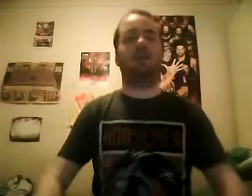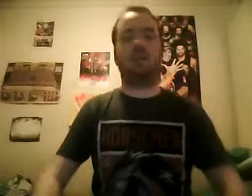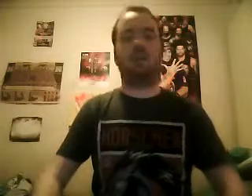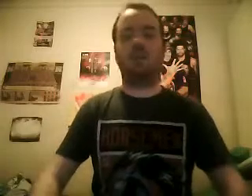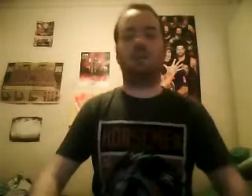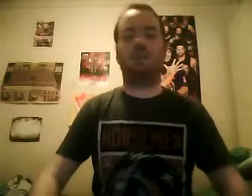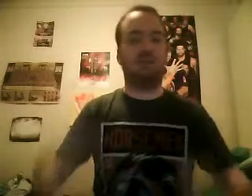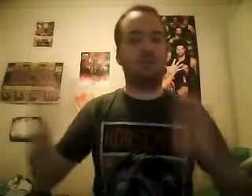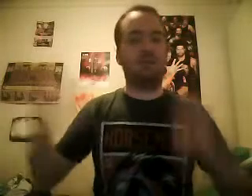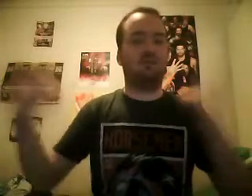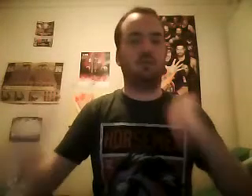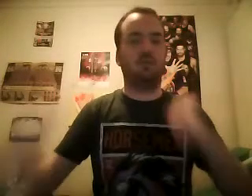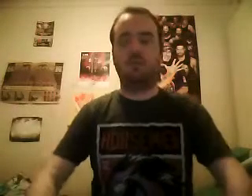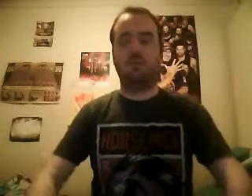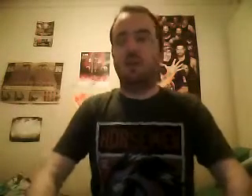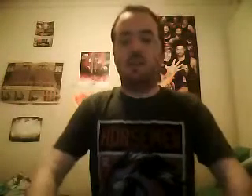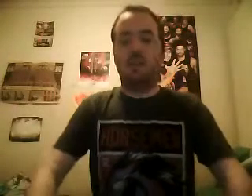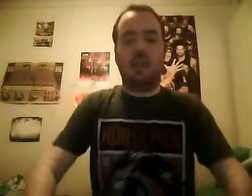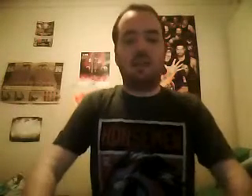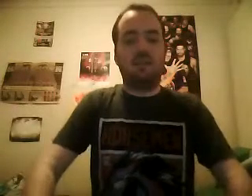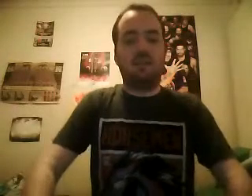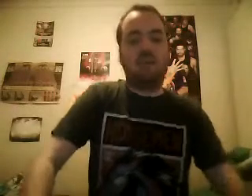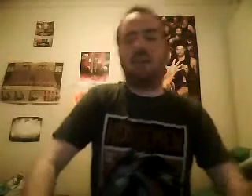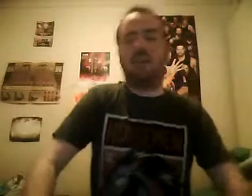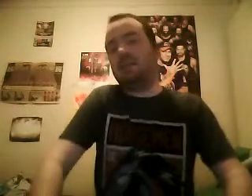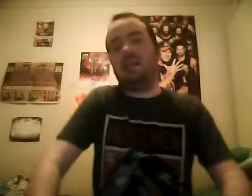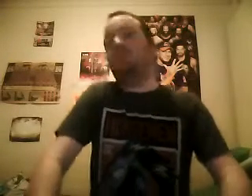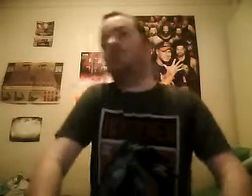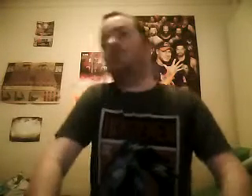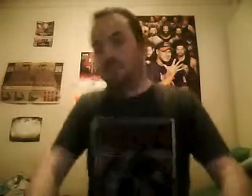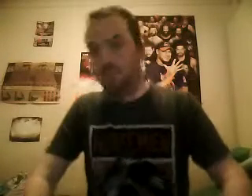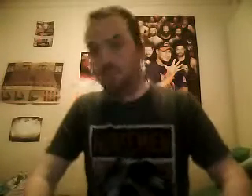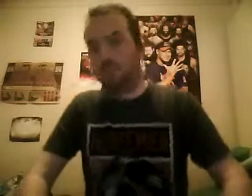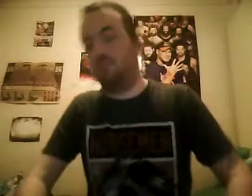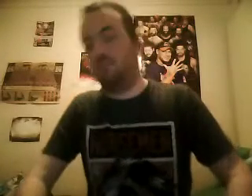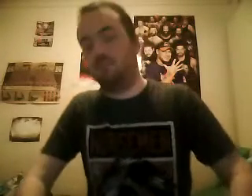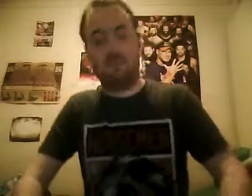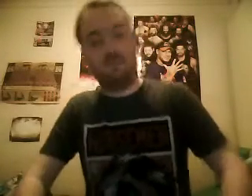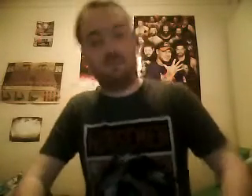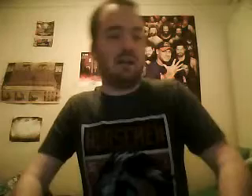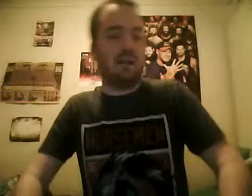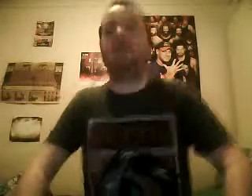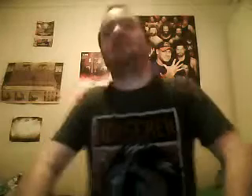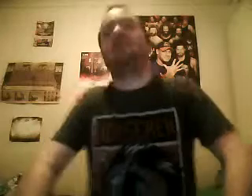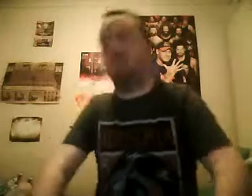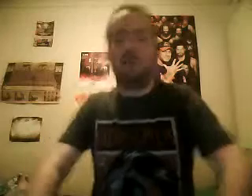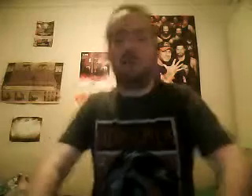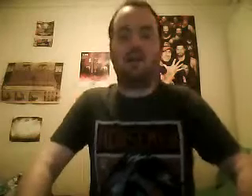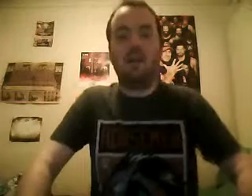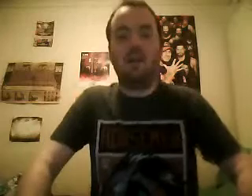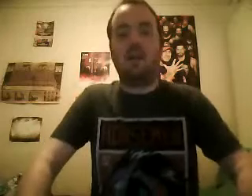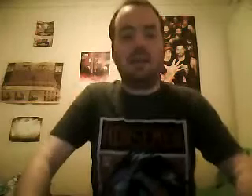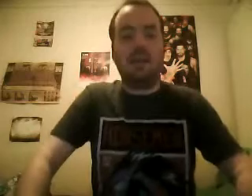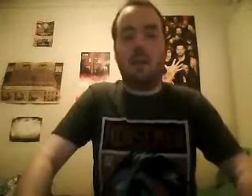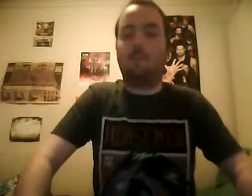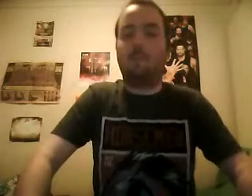backstage promo in a dark room, and it sounds like he's getting bored by the sounds of his promo. He's